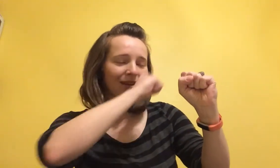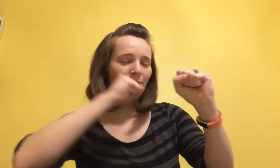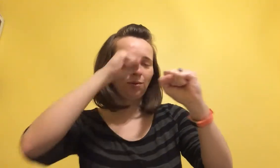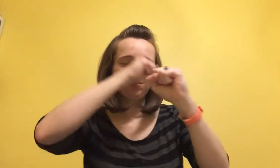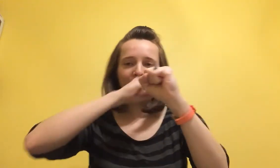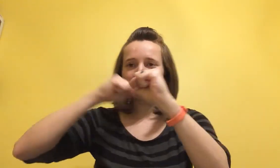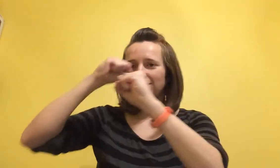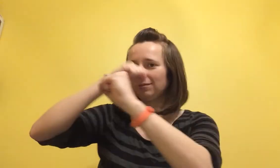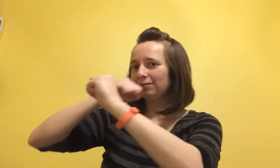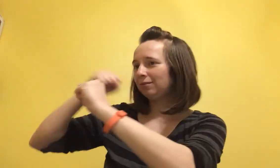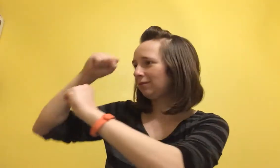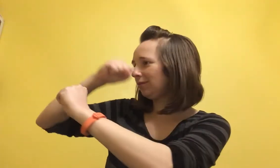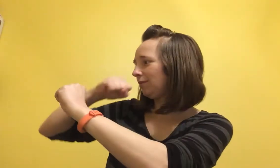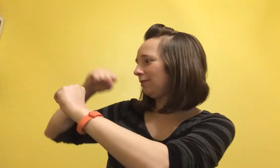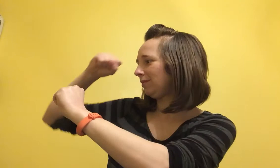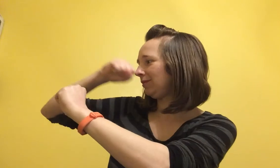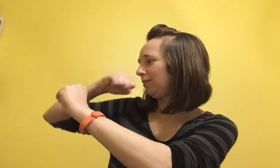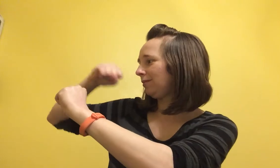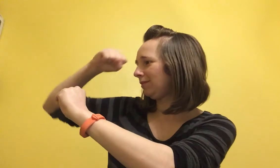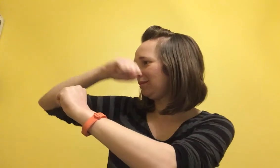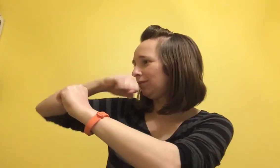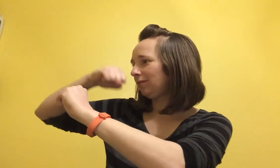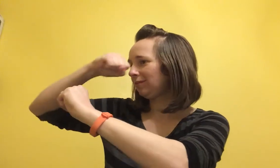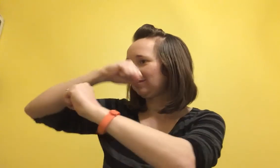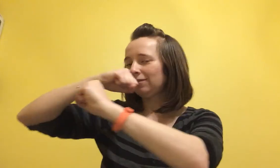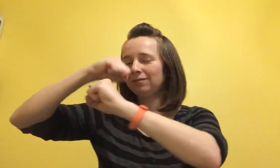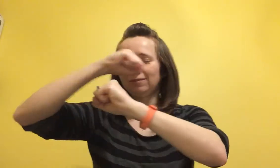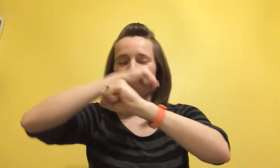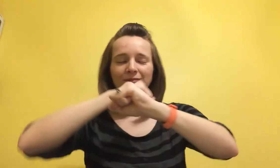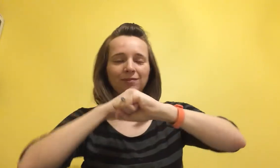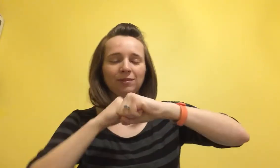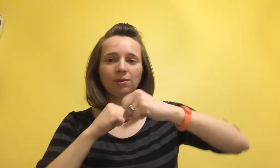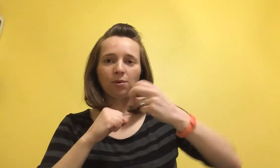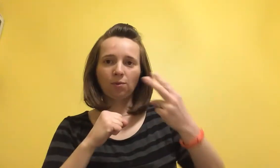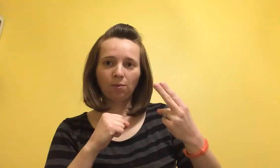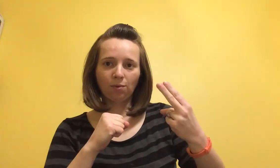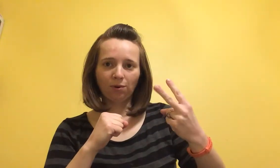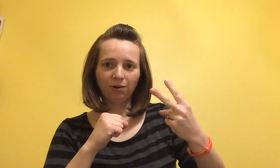or